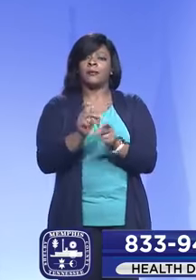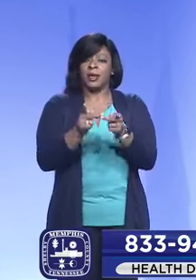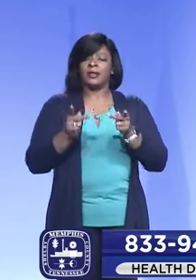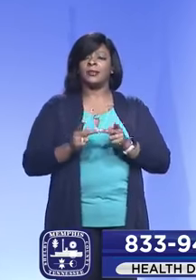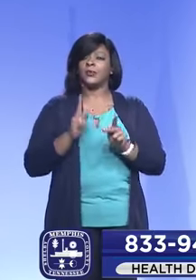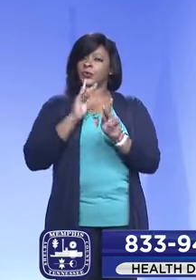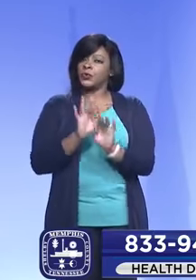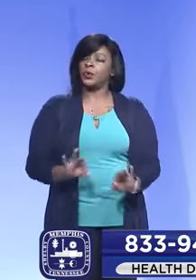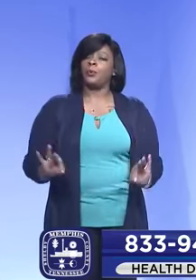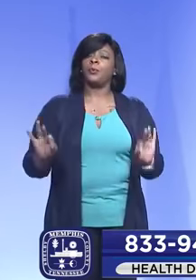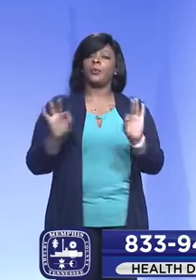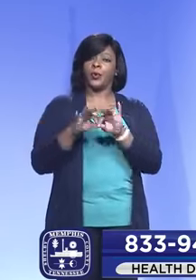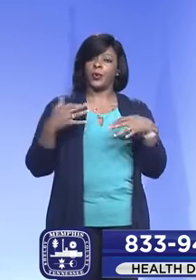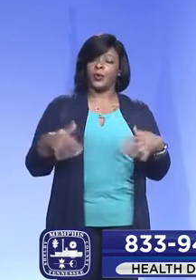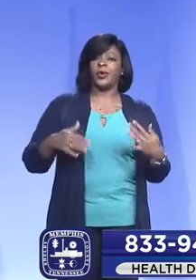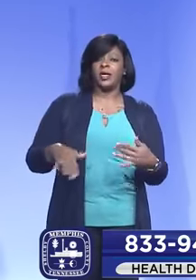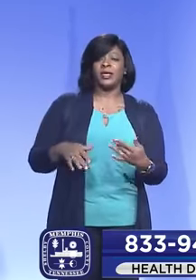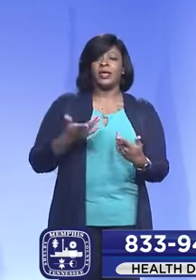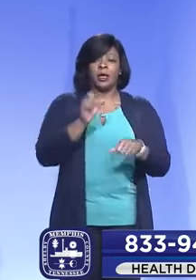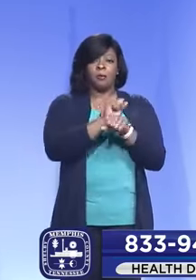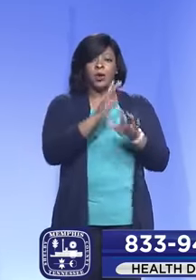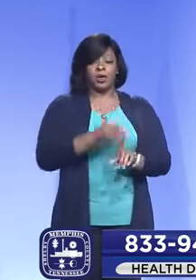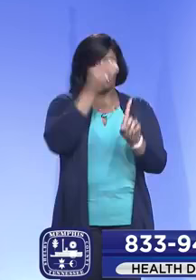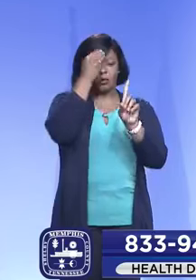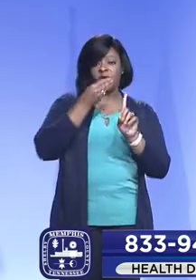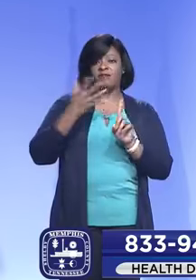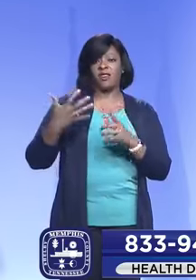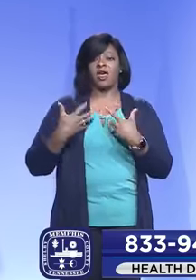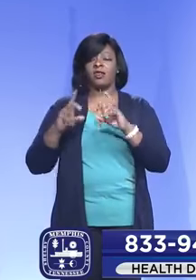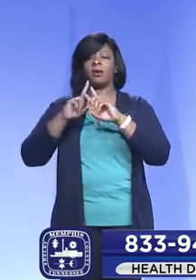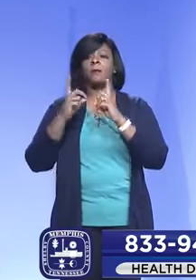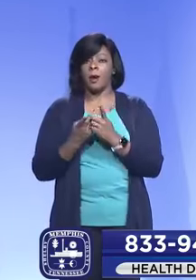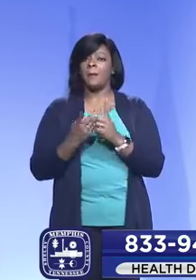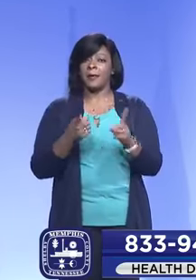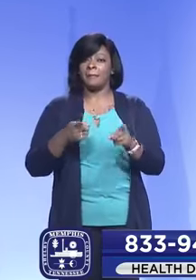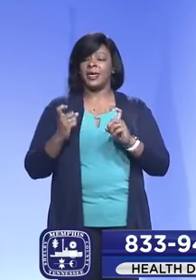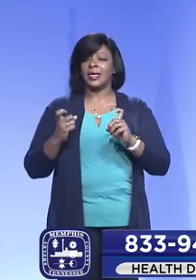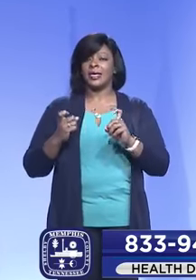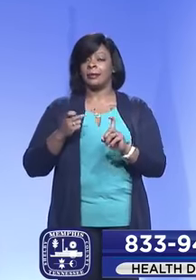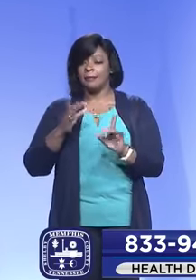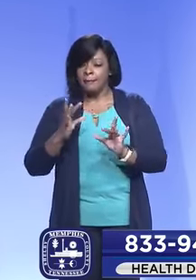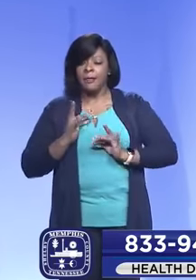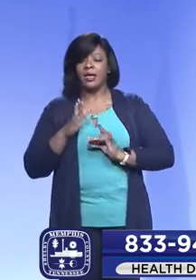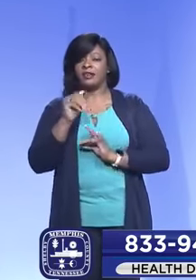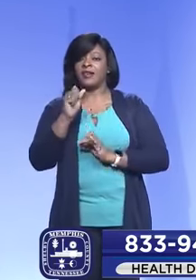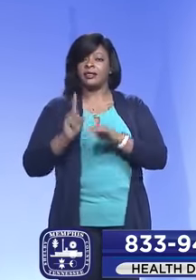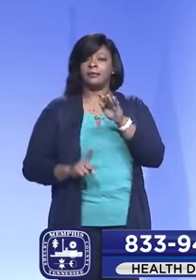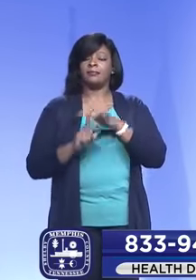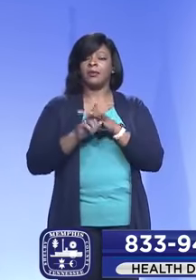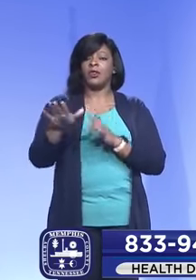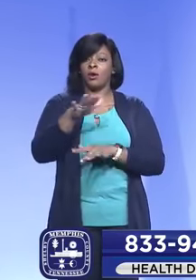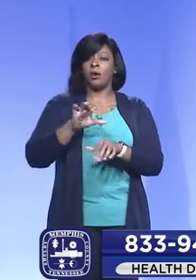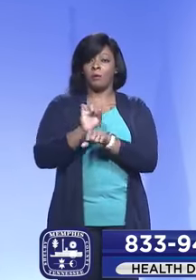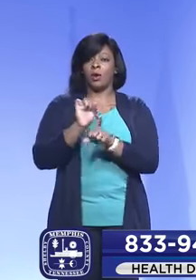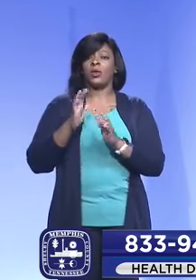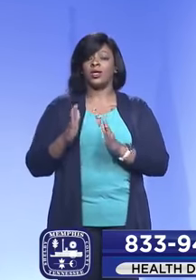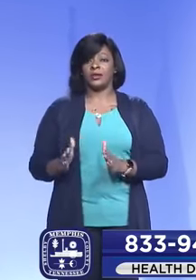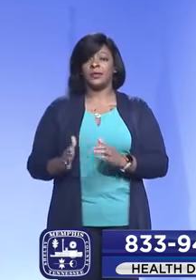is critically important that employers notify the health department when they have a positive case amongst their